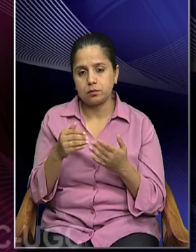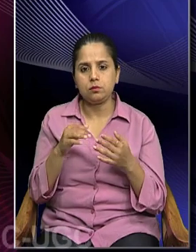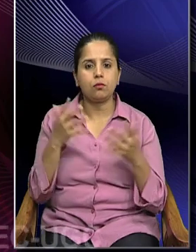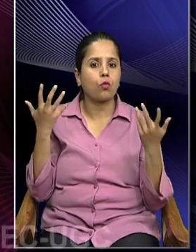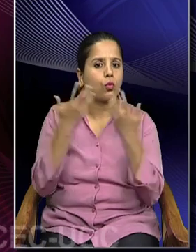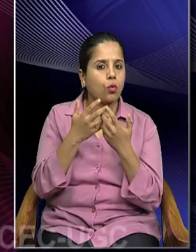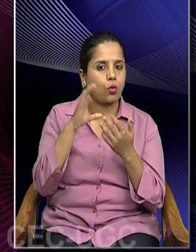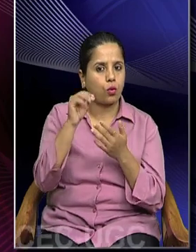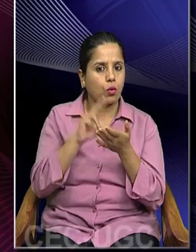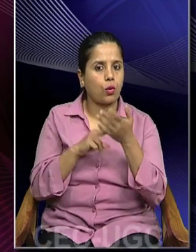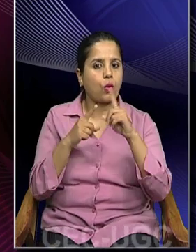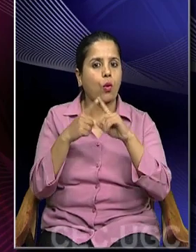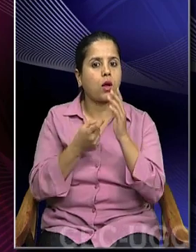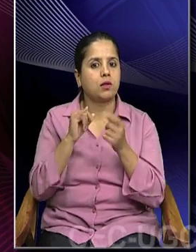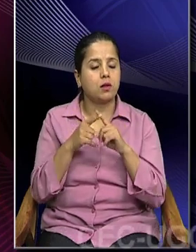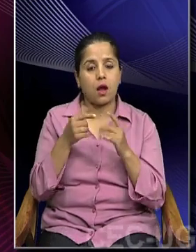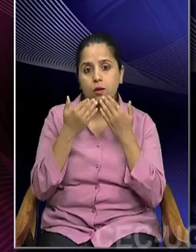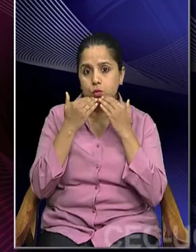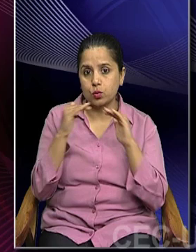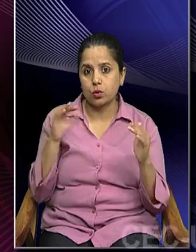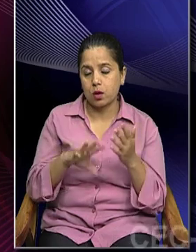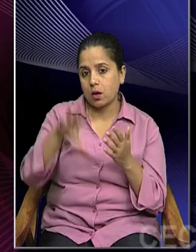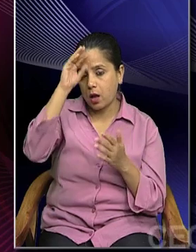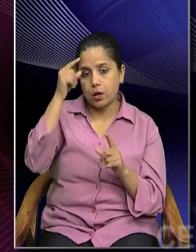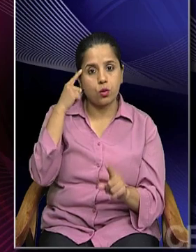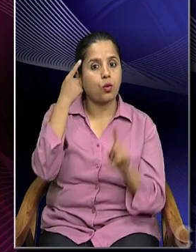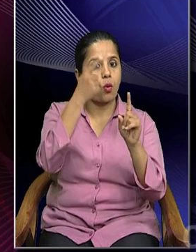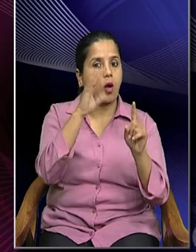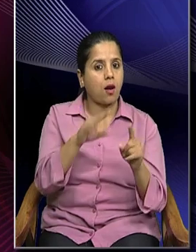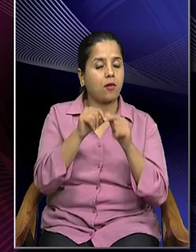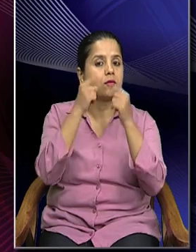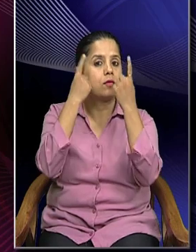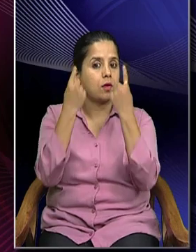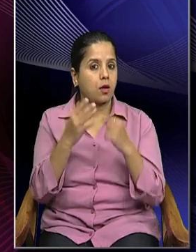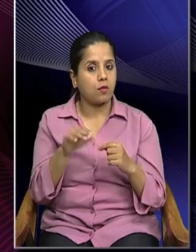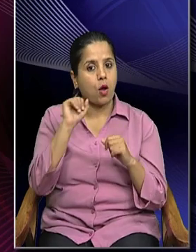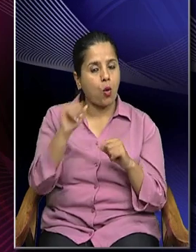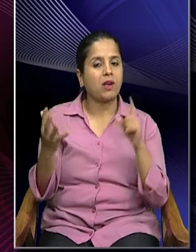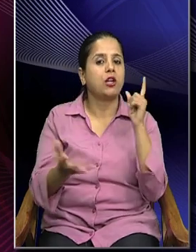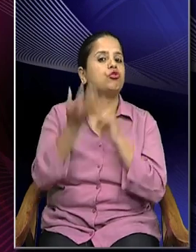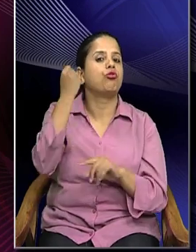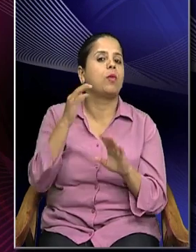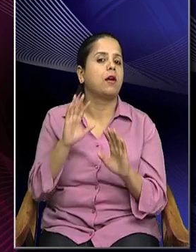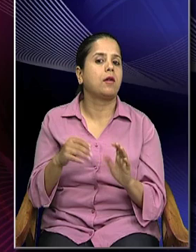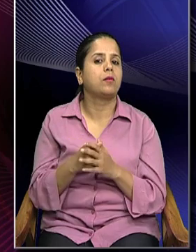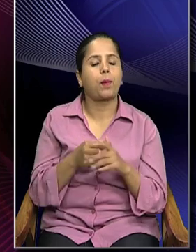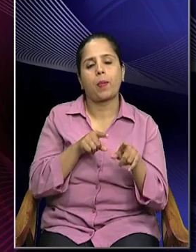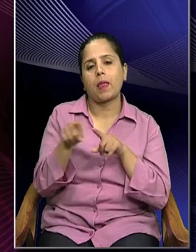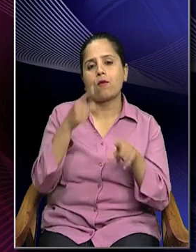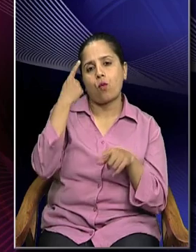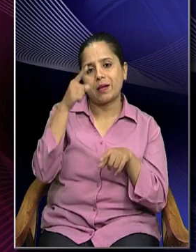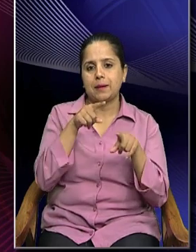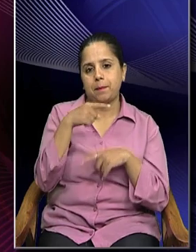contrast. The students set the learning goals and are assessed on their achievements. Like for